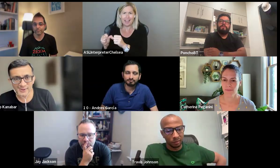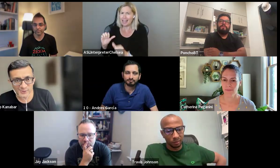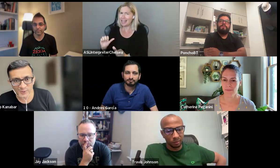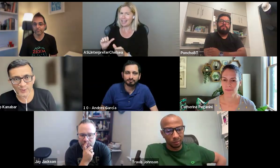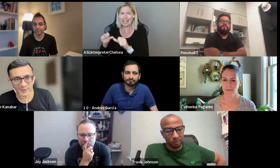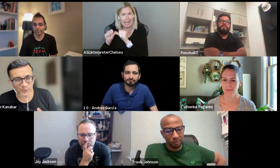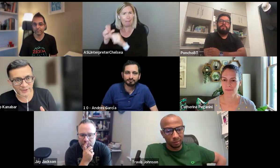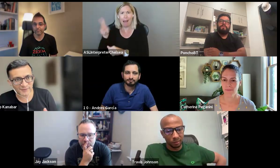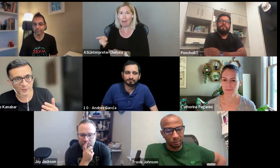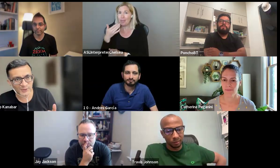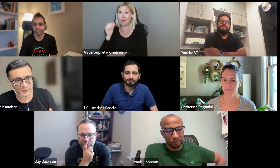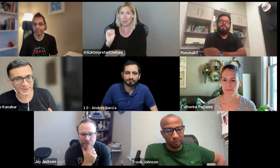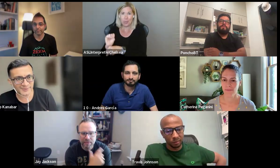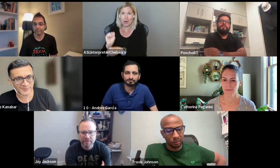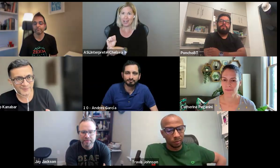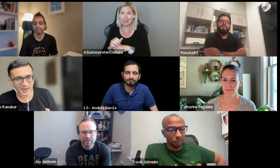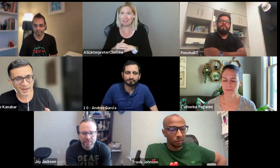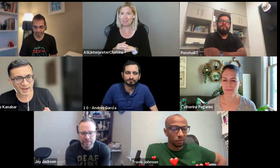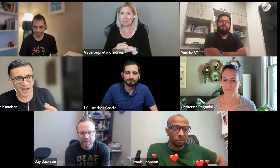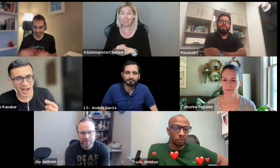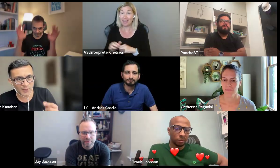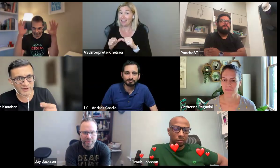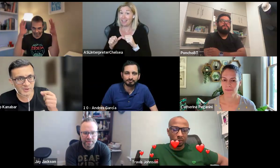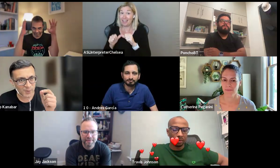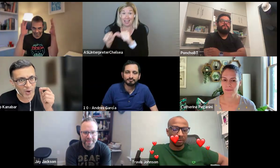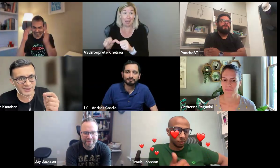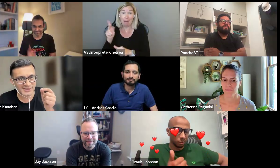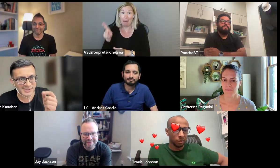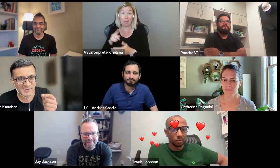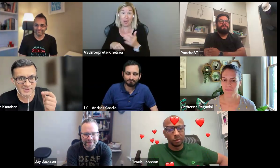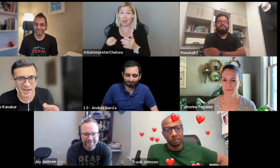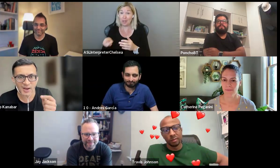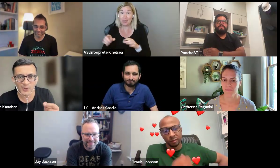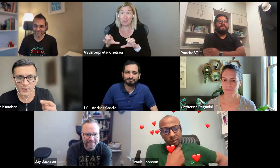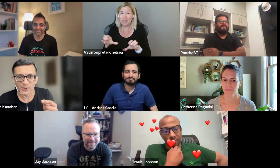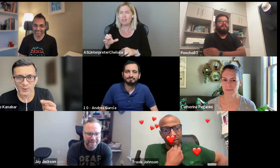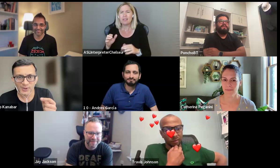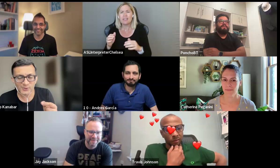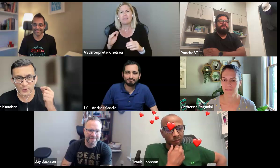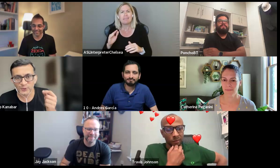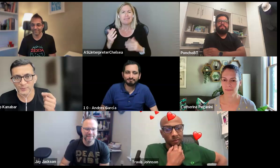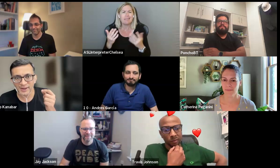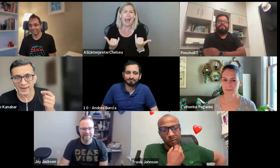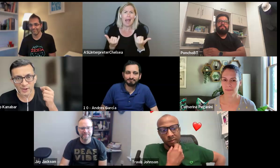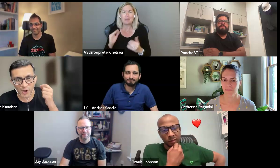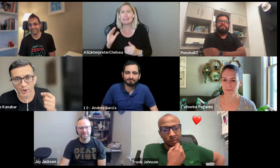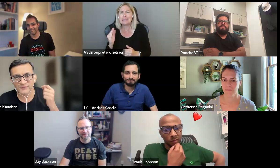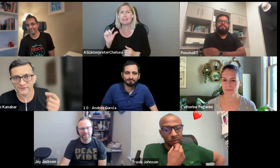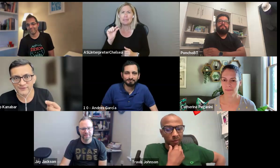Just know that whatever you are doing, however small it seems now, is going to make a lot of